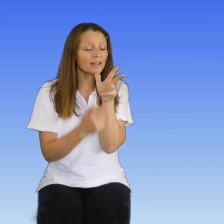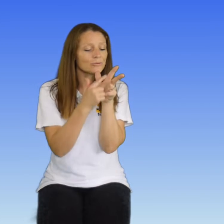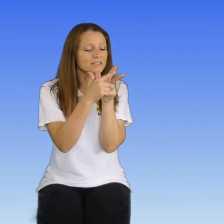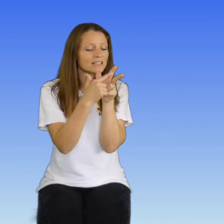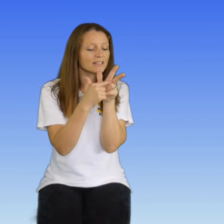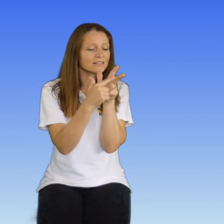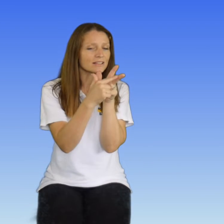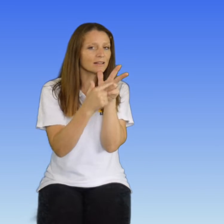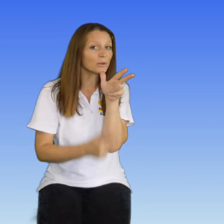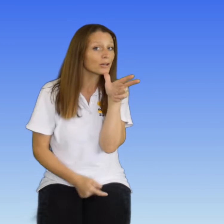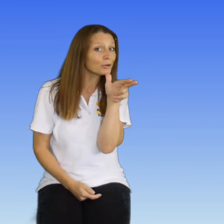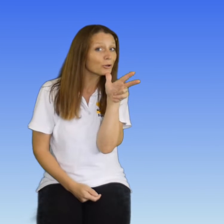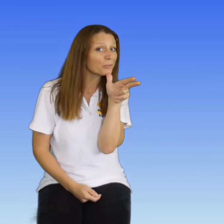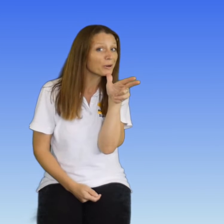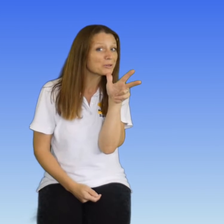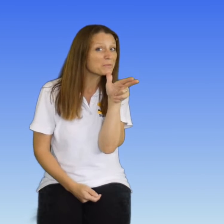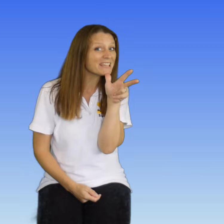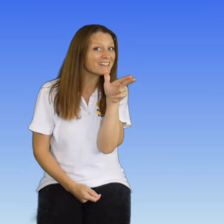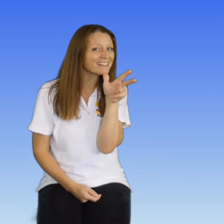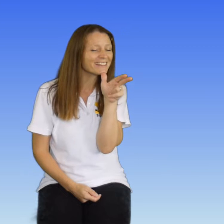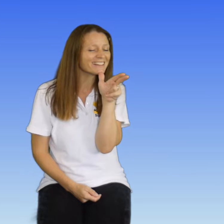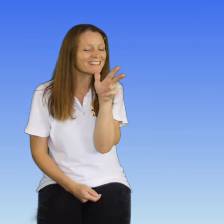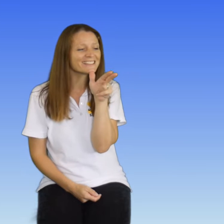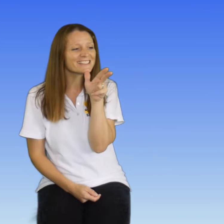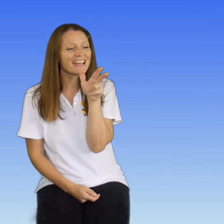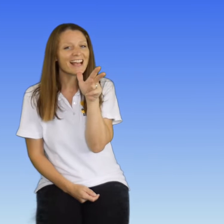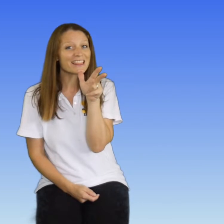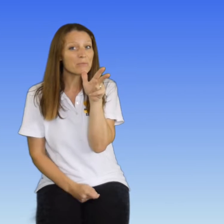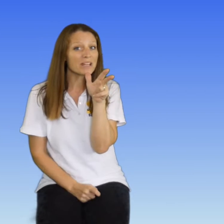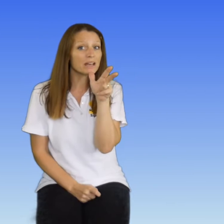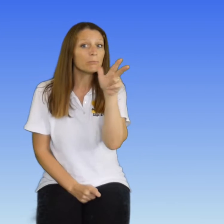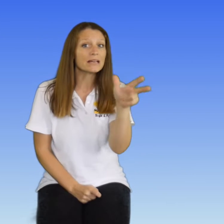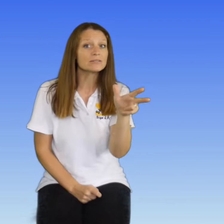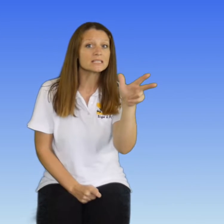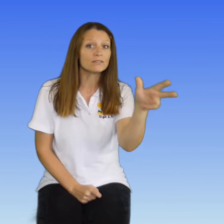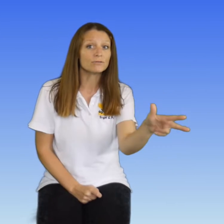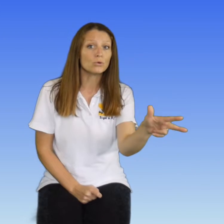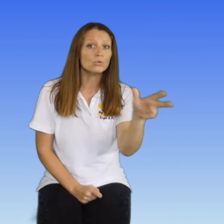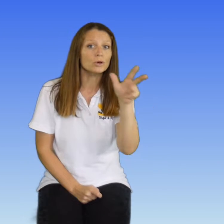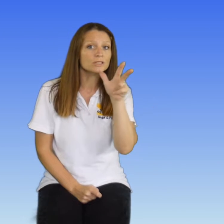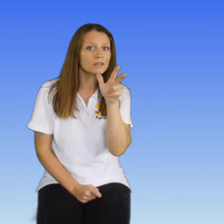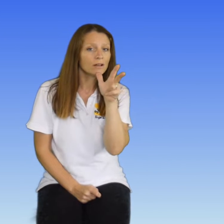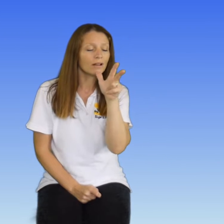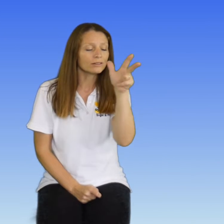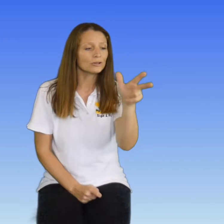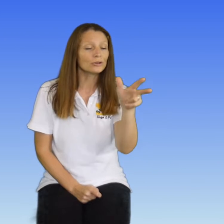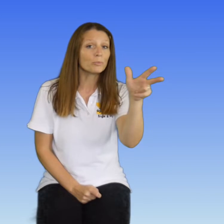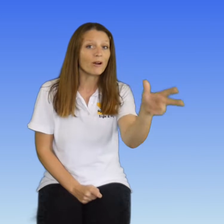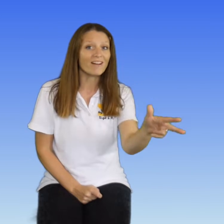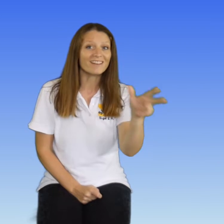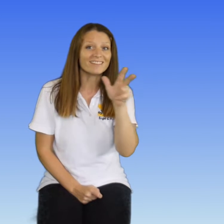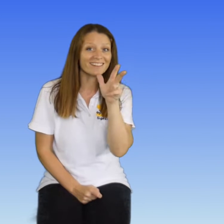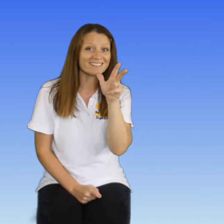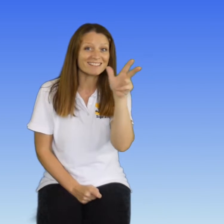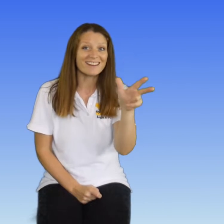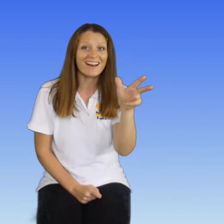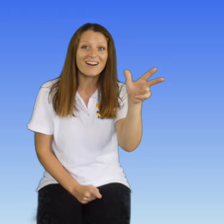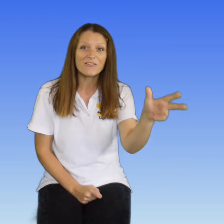almost think it looks a little bit like a kookaburra's beak, like this. And then we're going to bounce it forward, like the kookaburra that's